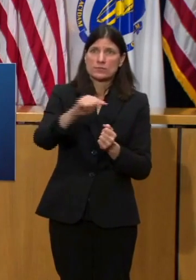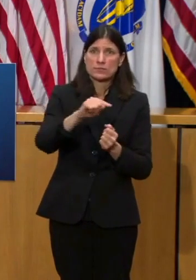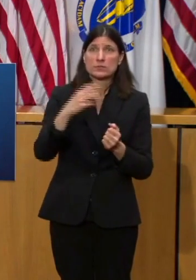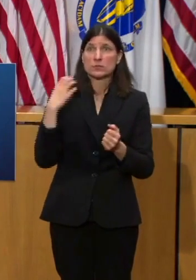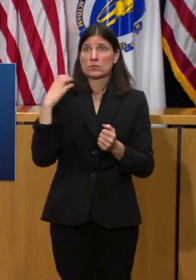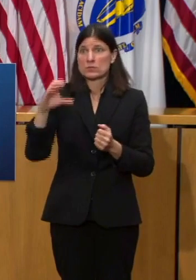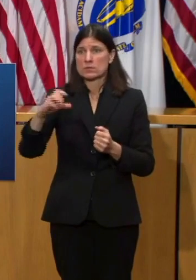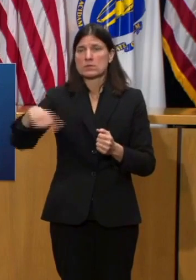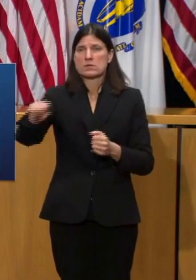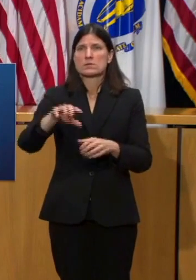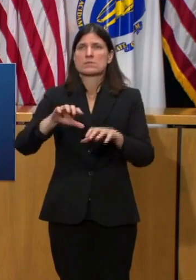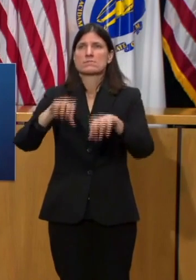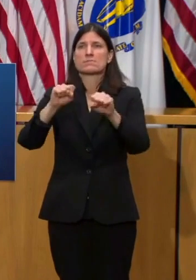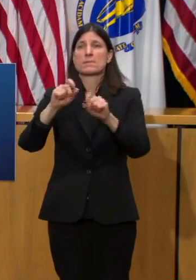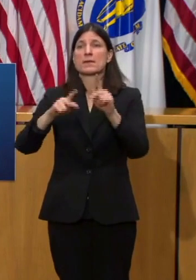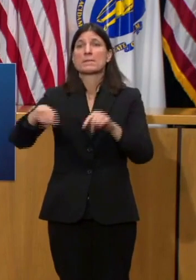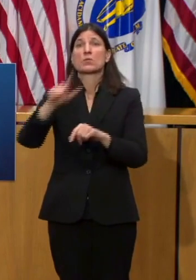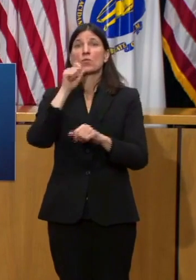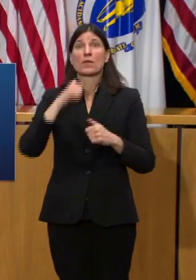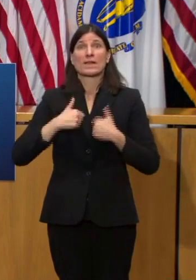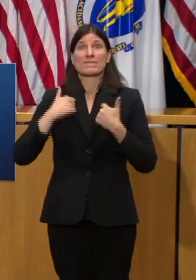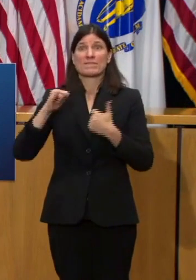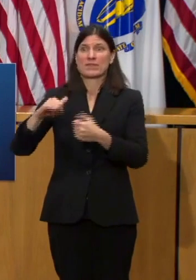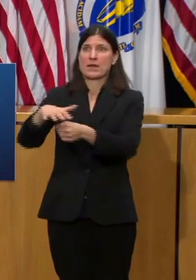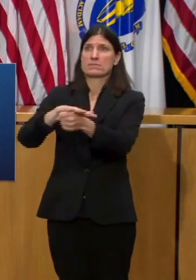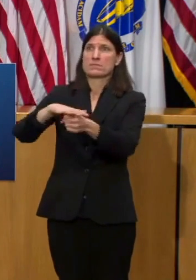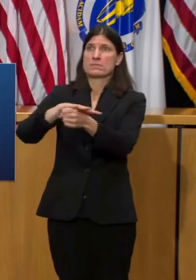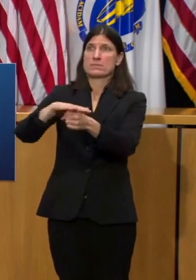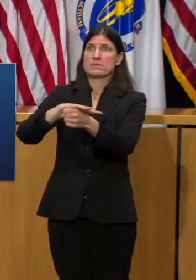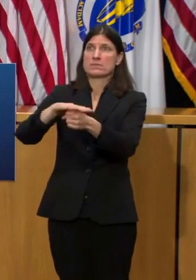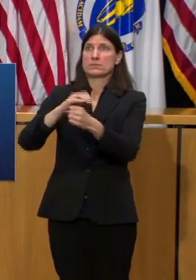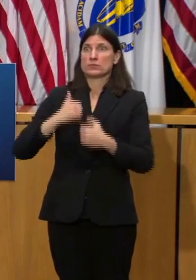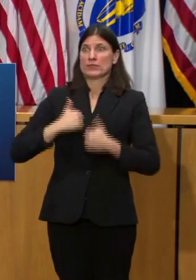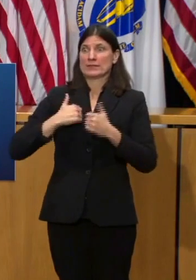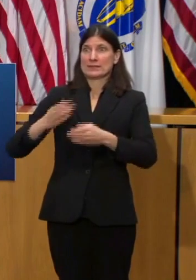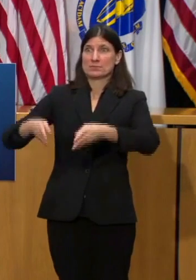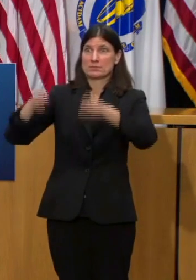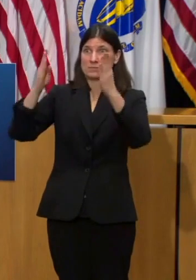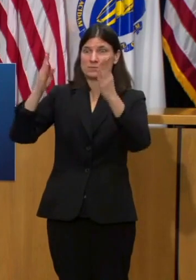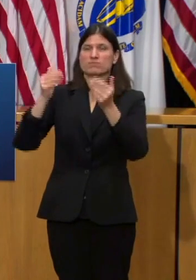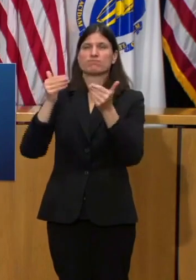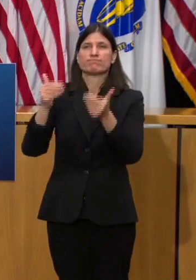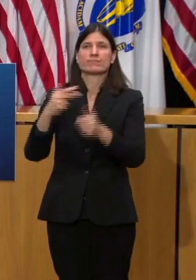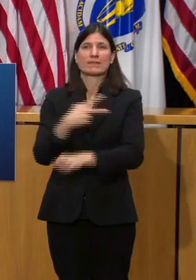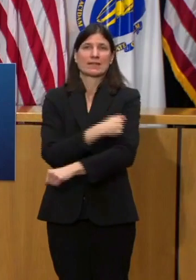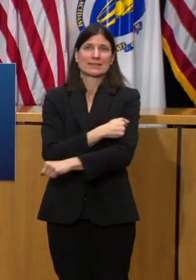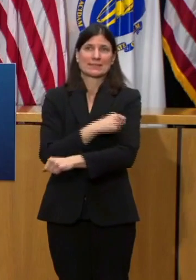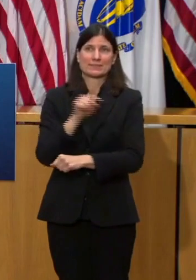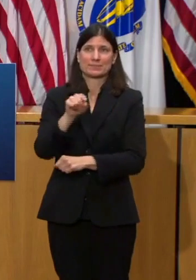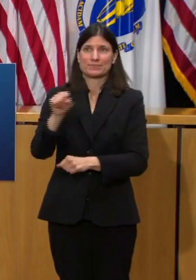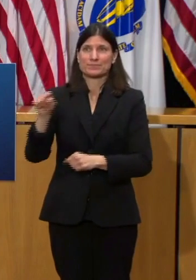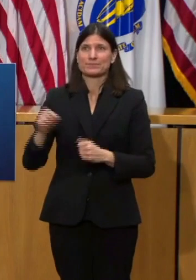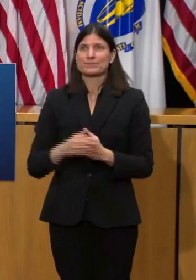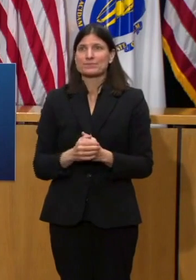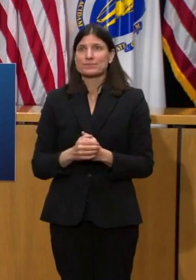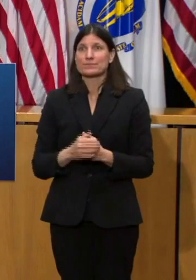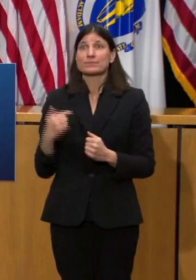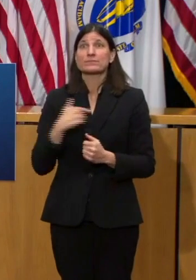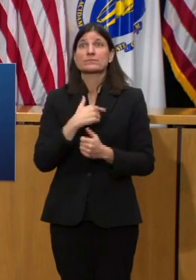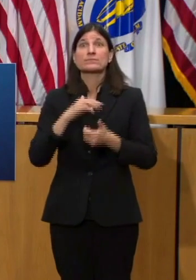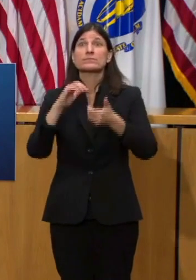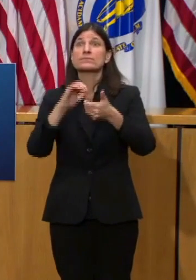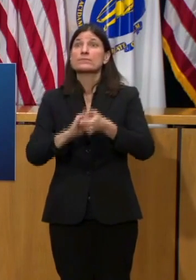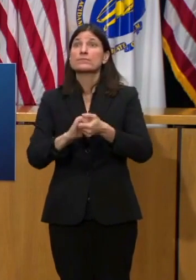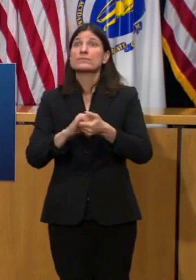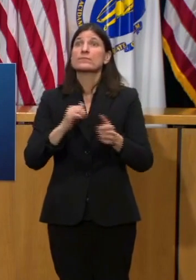The vaccine provider must, of course, be enrolled in the MCVP program. Housing agencies have already received the